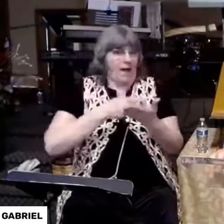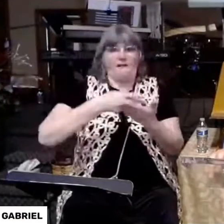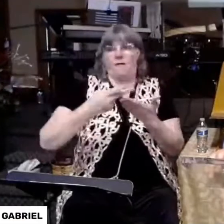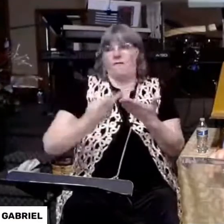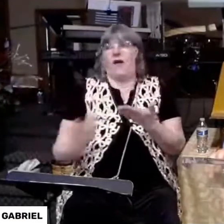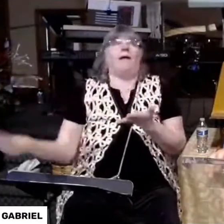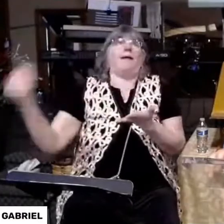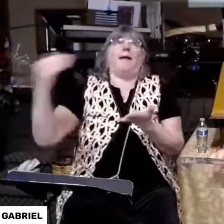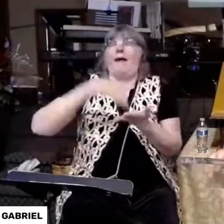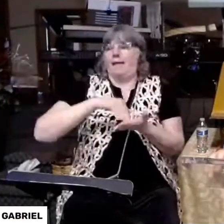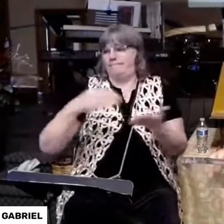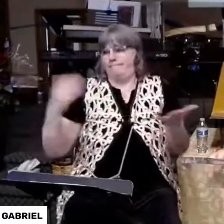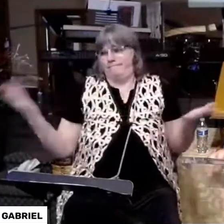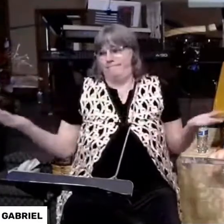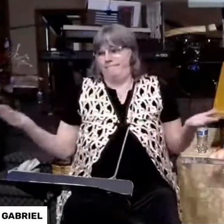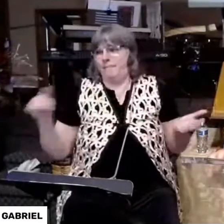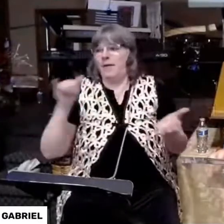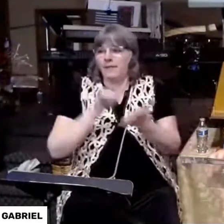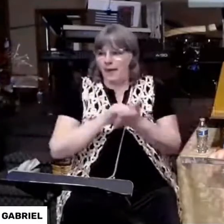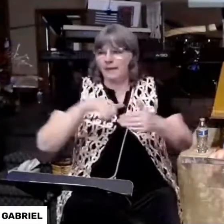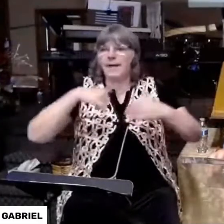you know, to me, that's how we,